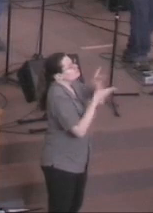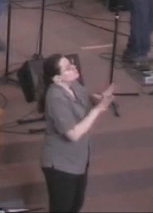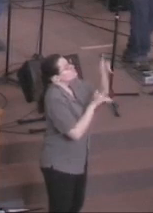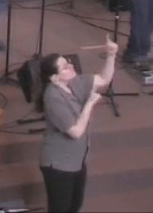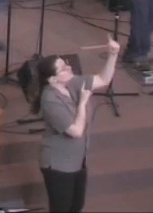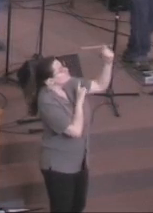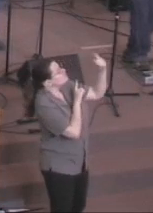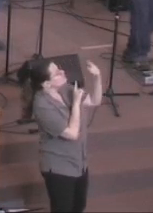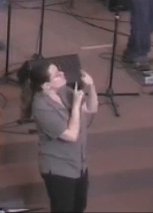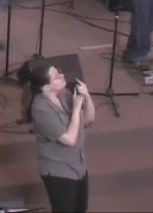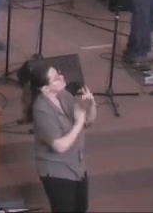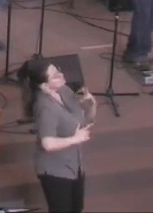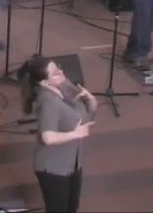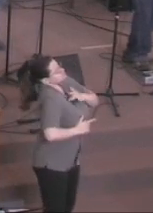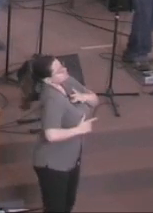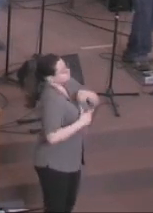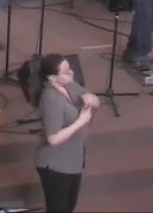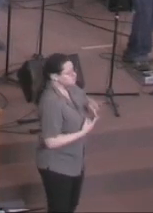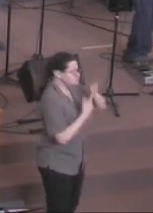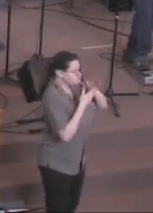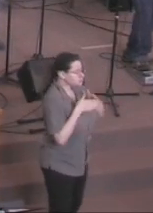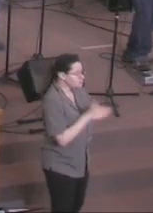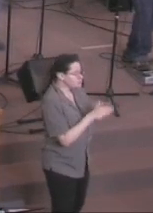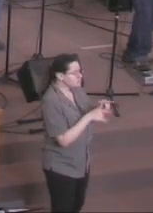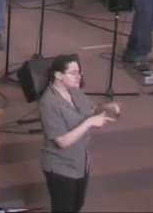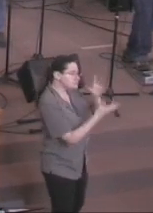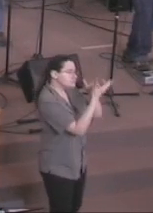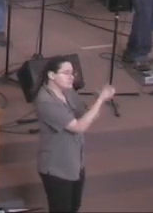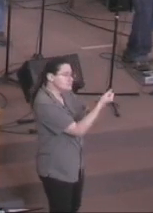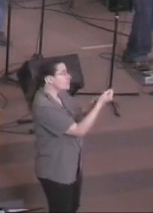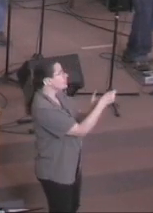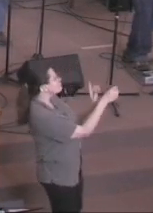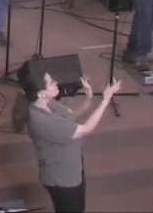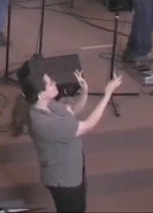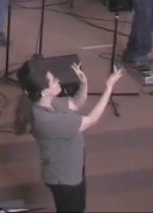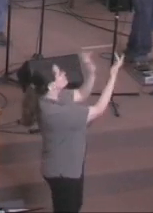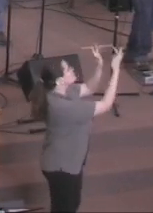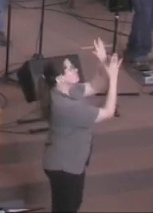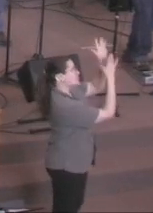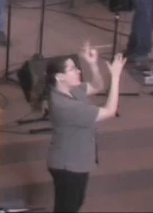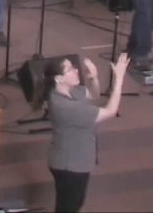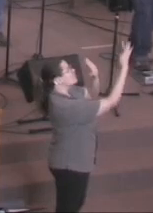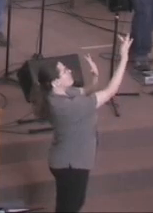you in a special way. As you reach out in faith, he'll meet you right there. Amen.